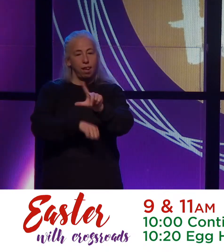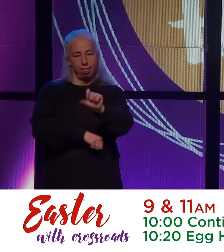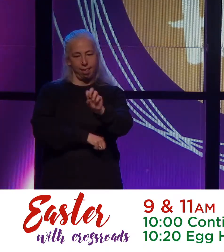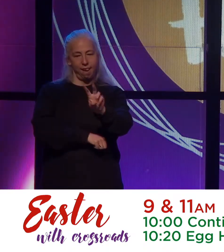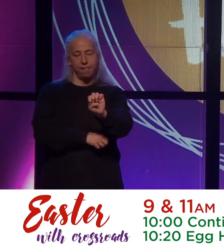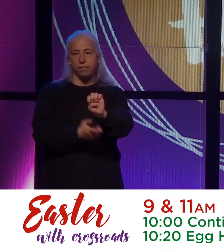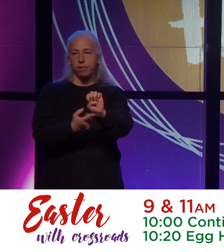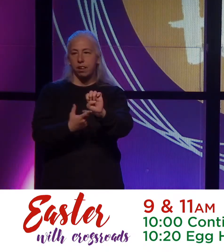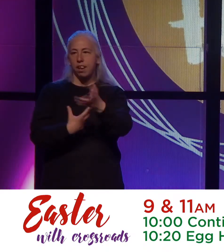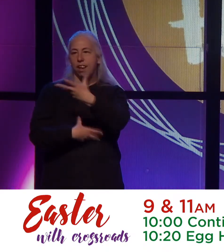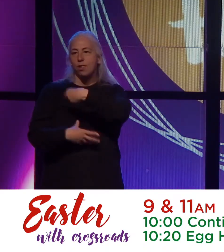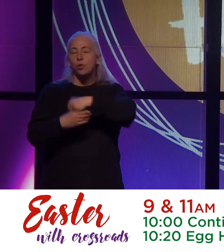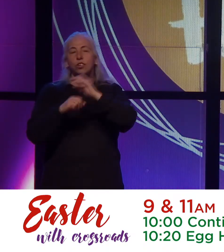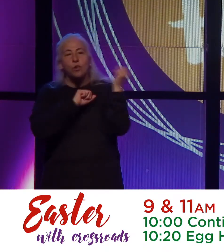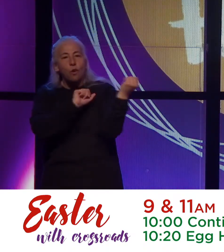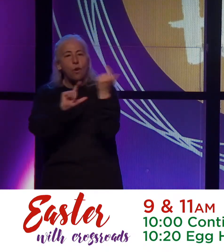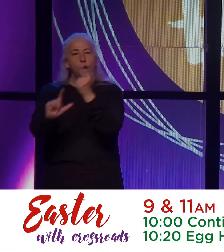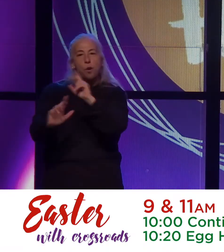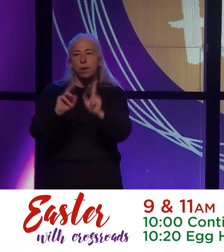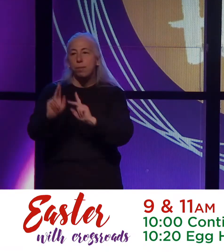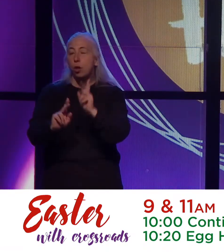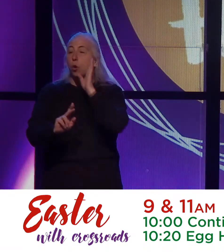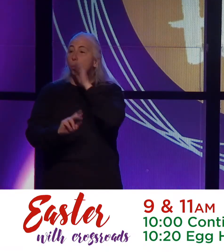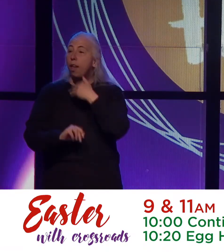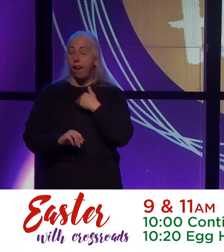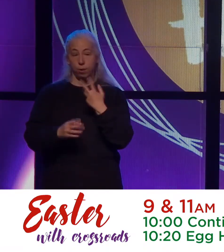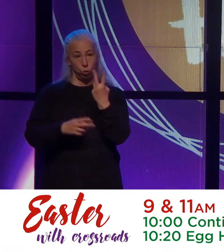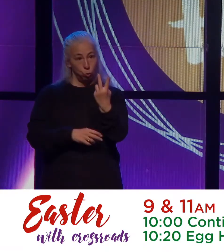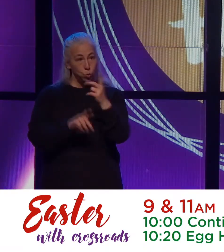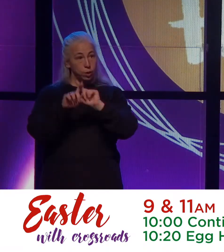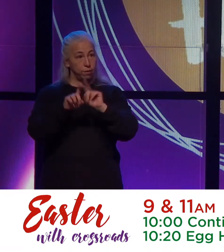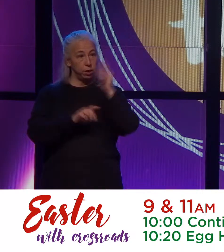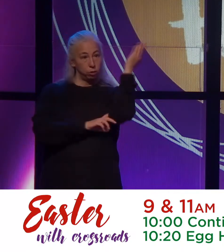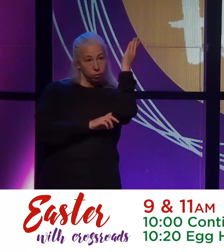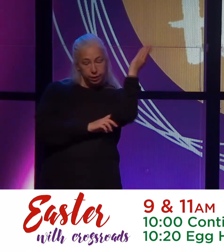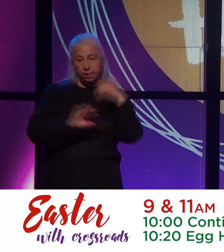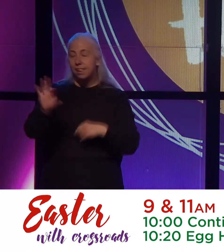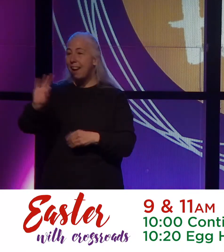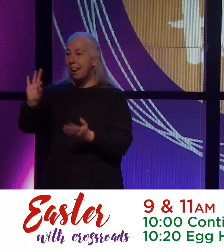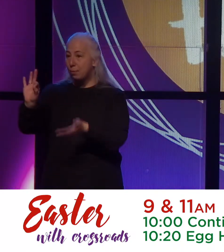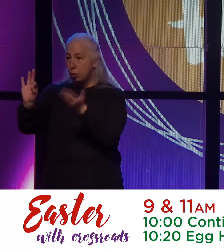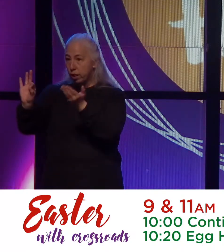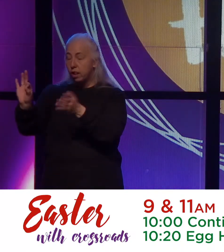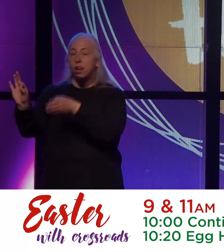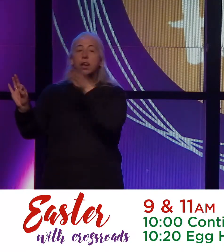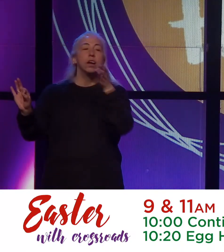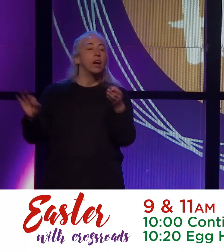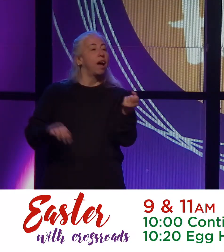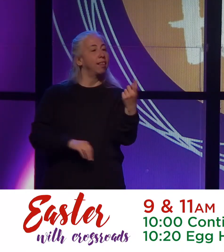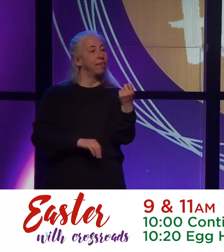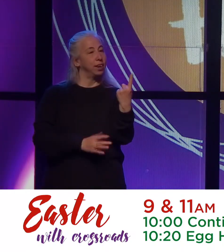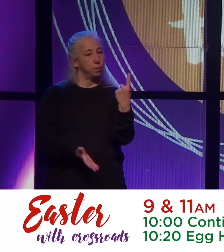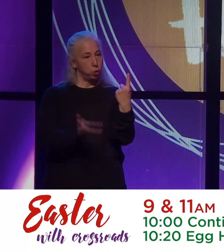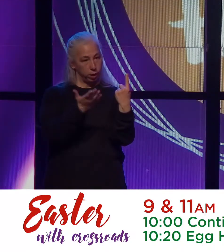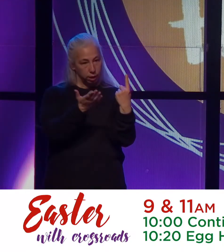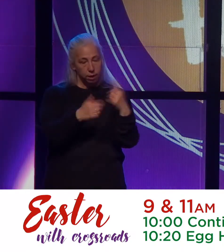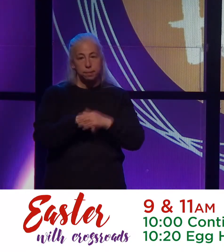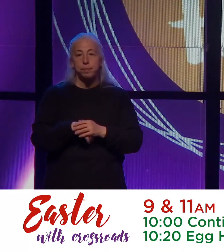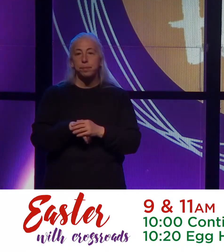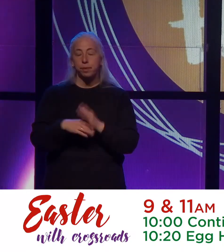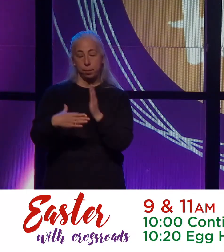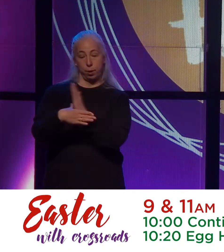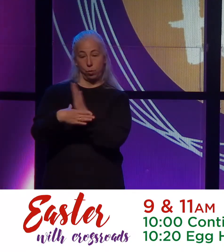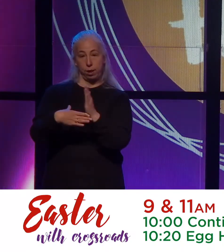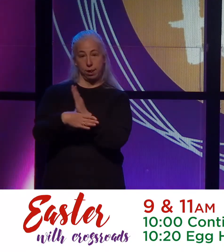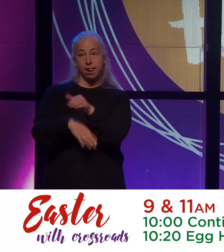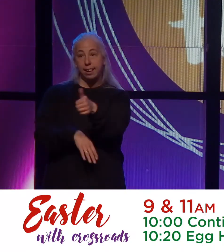everyone. There's going to be 2 identical services at 9 a.m. and 11 a.m. And in between the services at 10 a.m.,